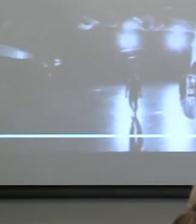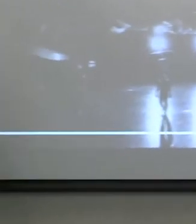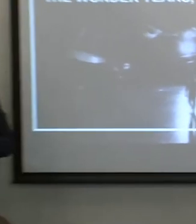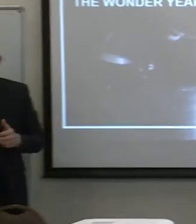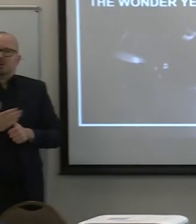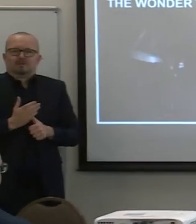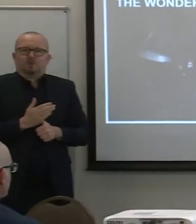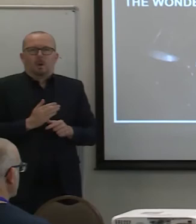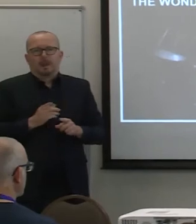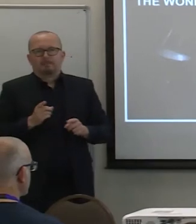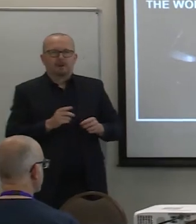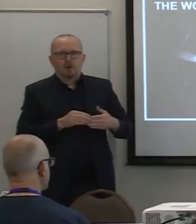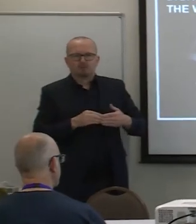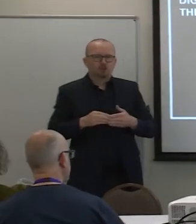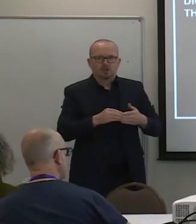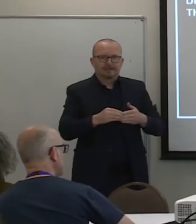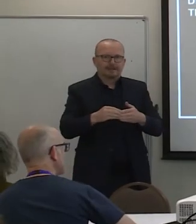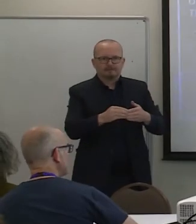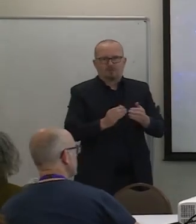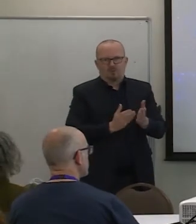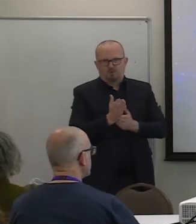take you on a little bit of journey through this talk, really.